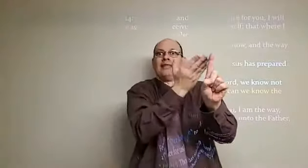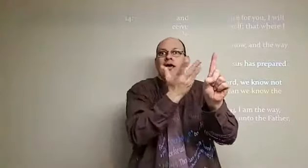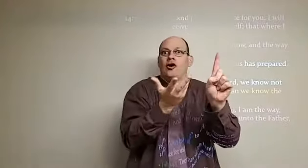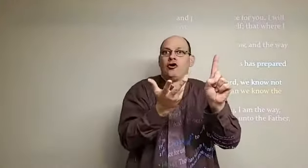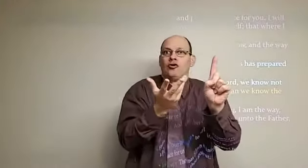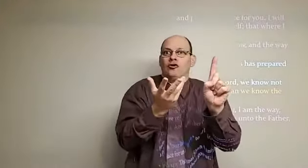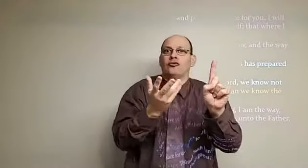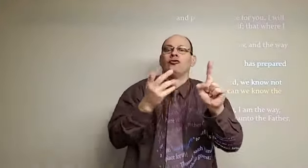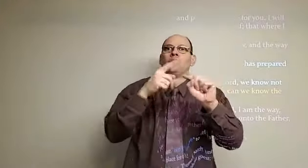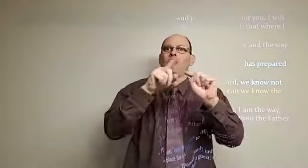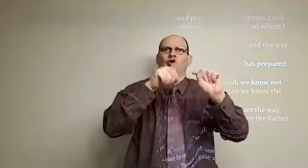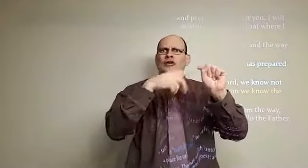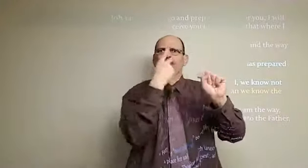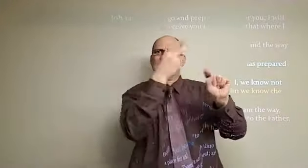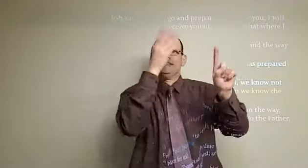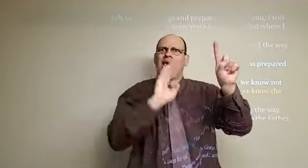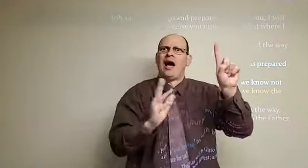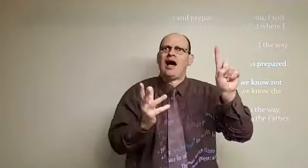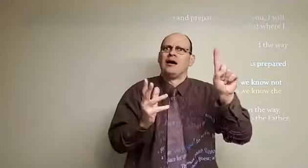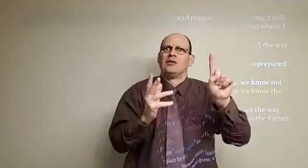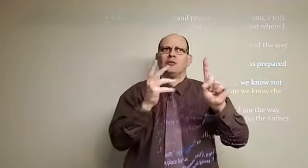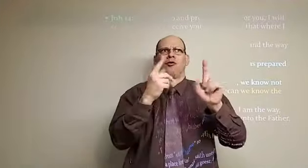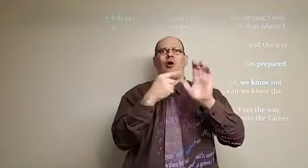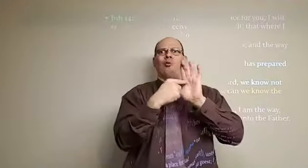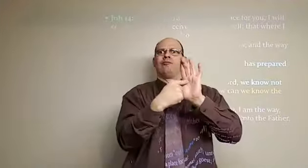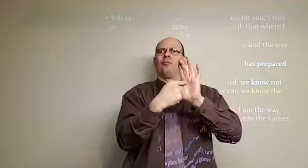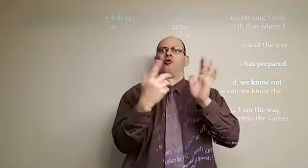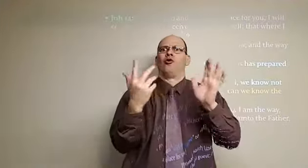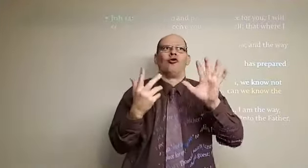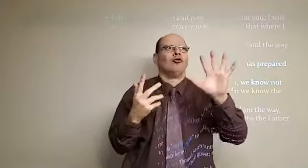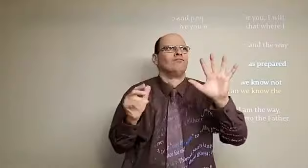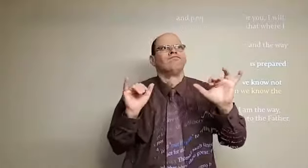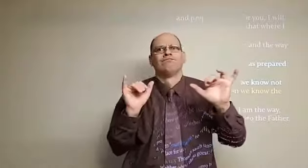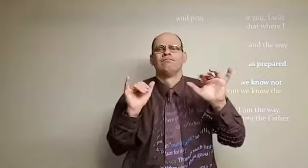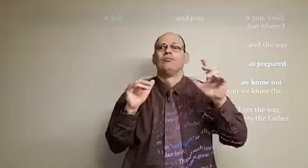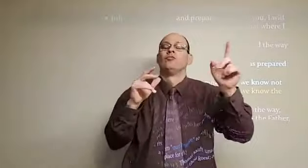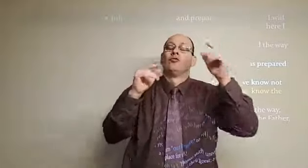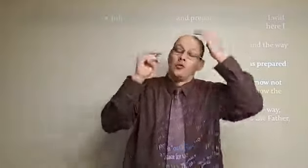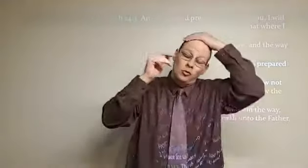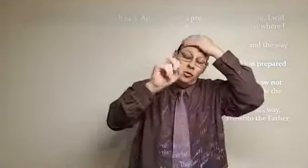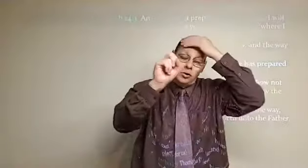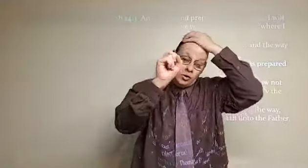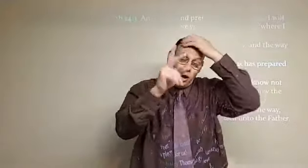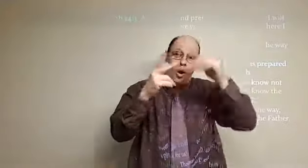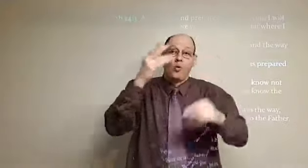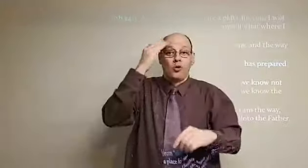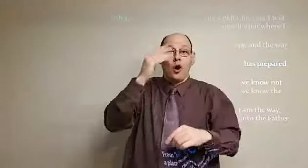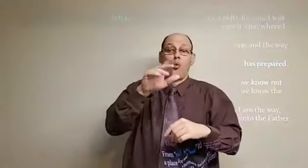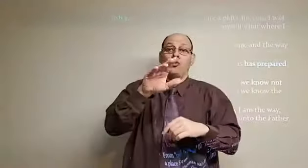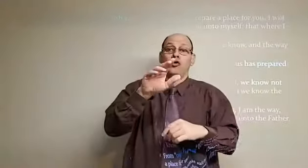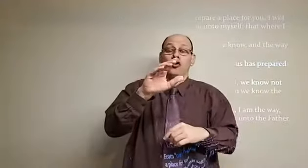he God would lead the people through the fire and through a cloud to show his presence